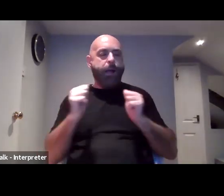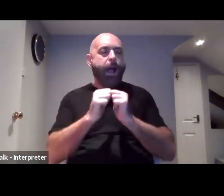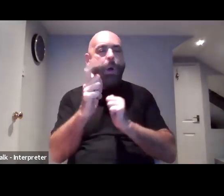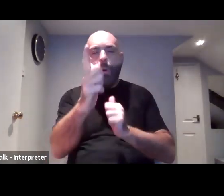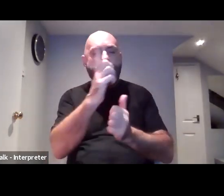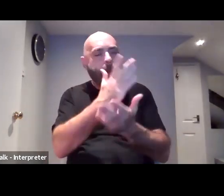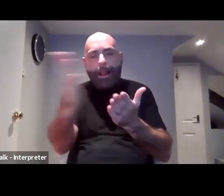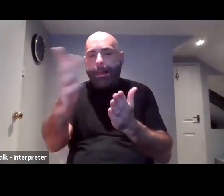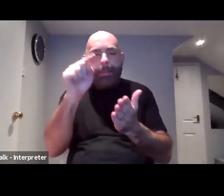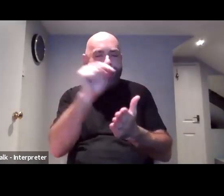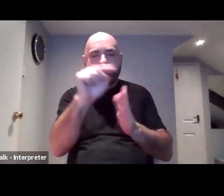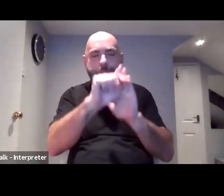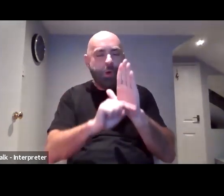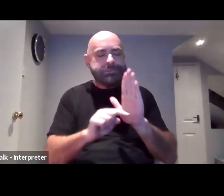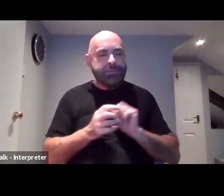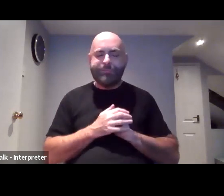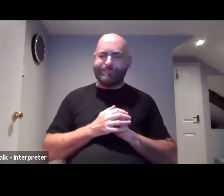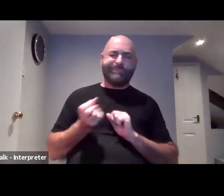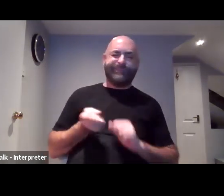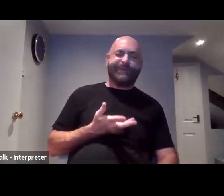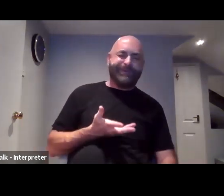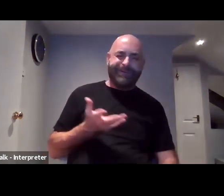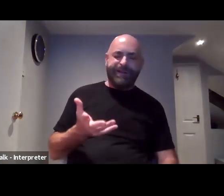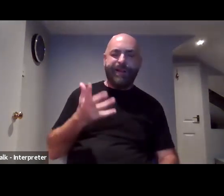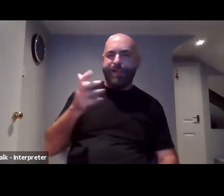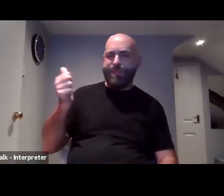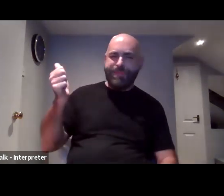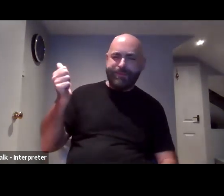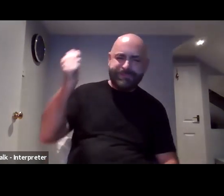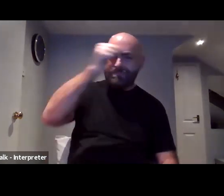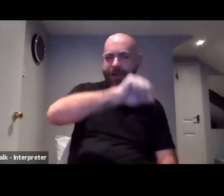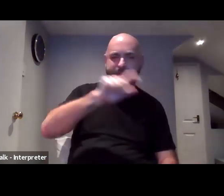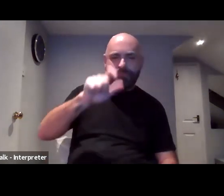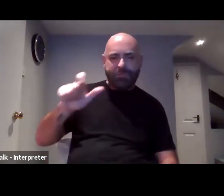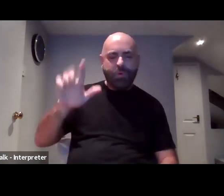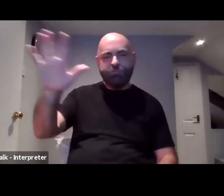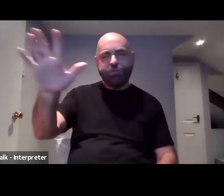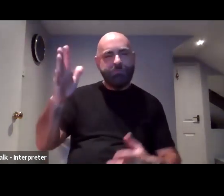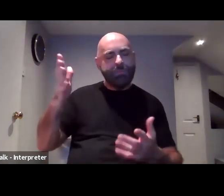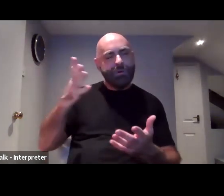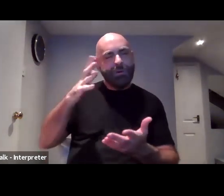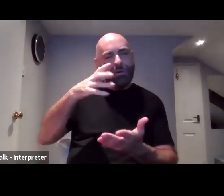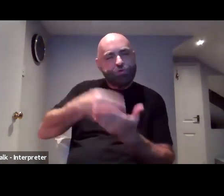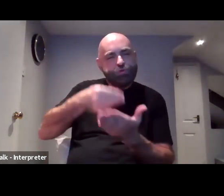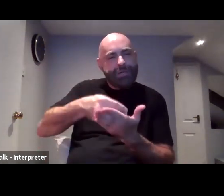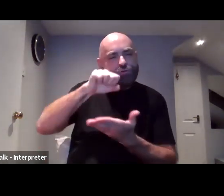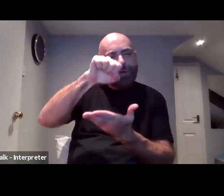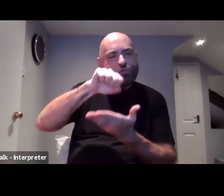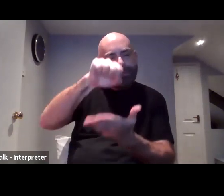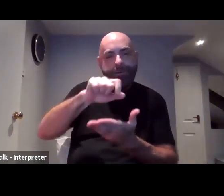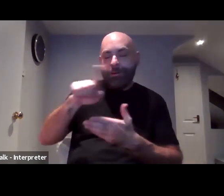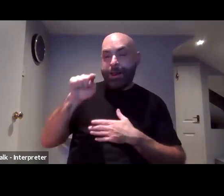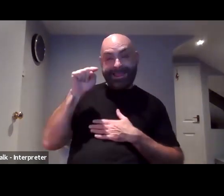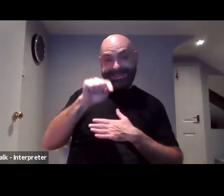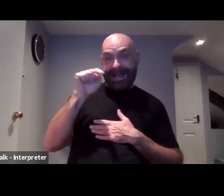explicit policy. Well, they're very smart people in the Treasury. They must have told the Chancellor that this was the